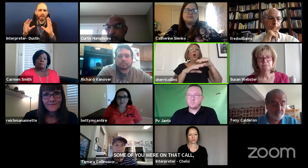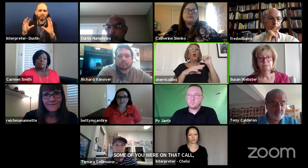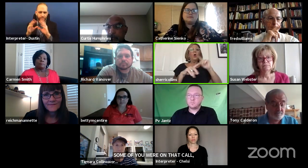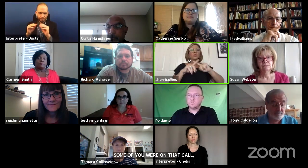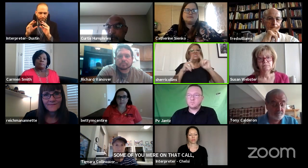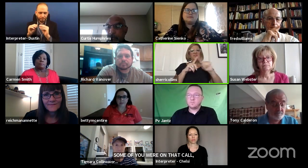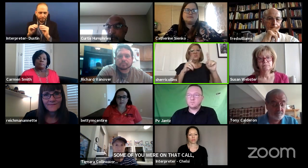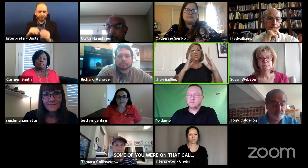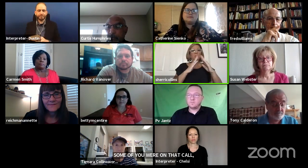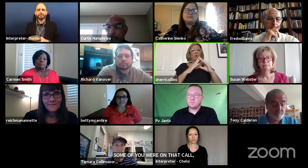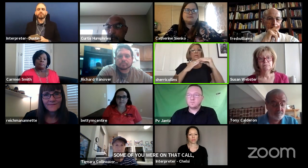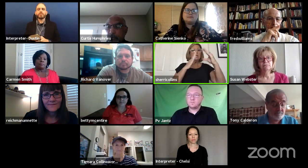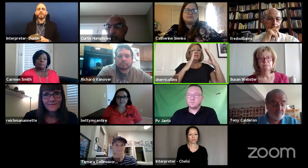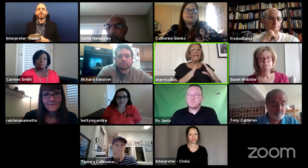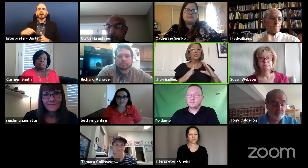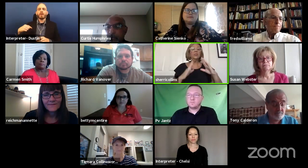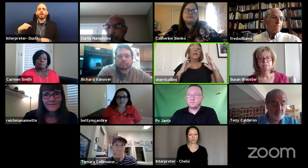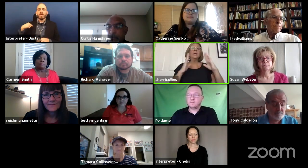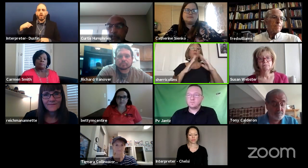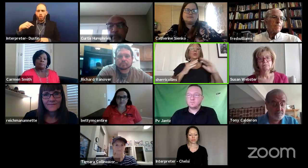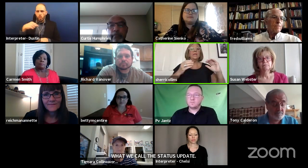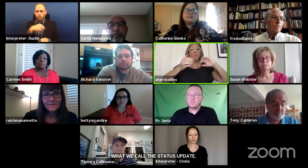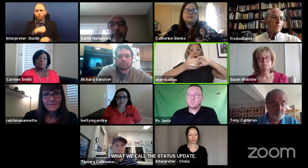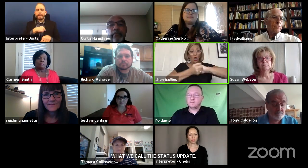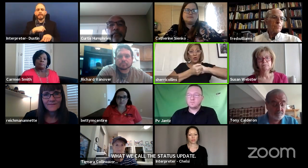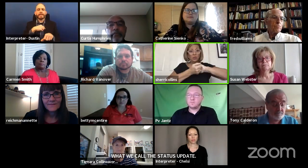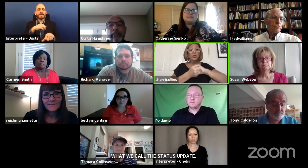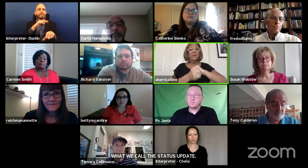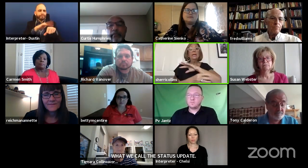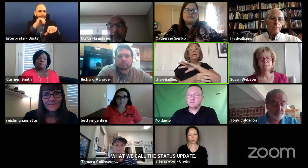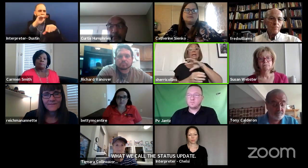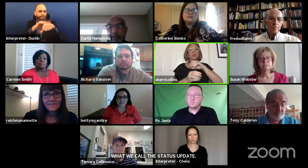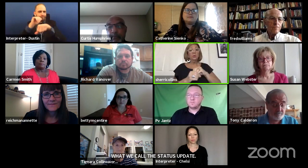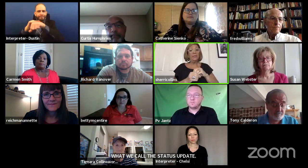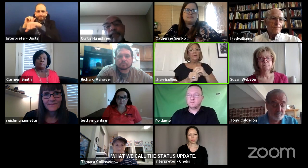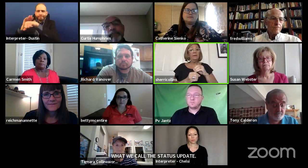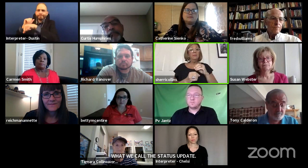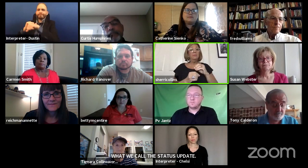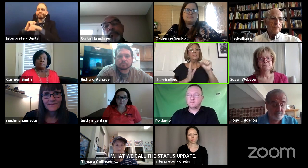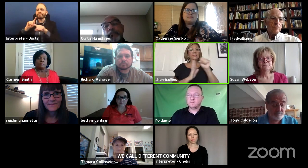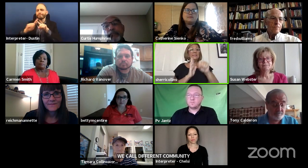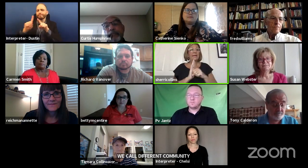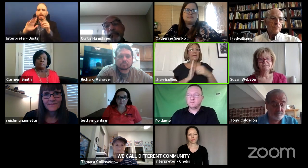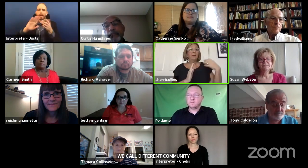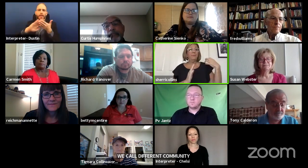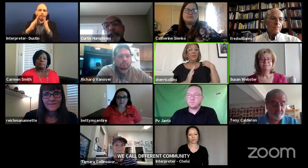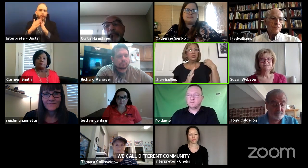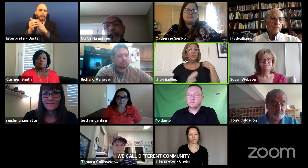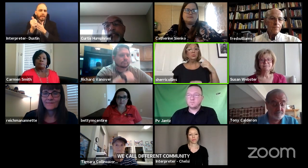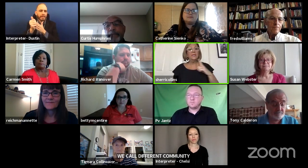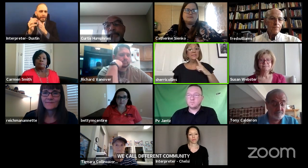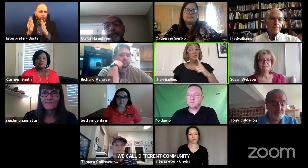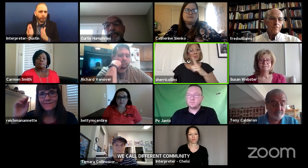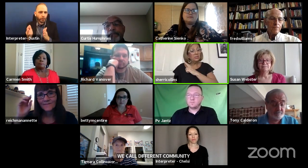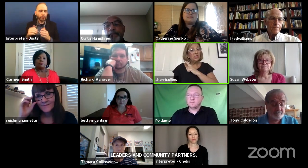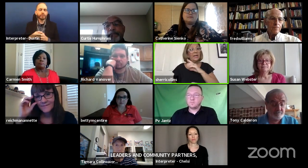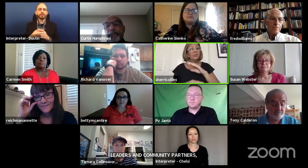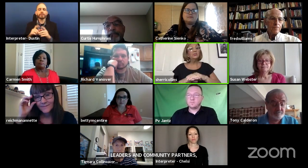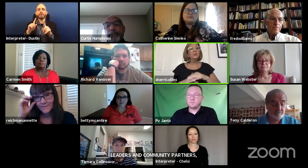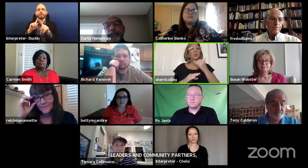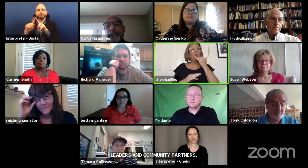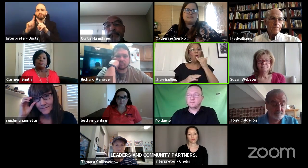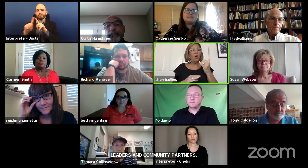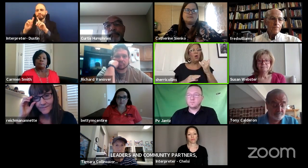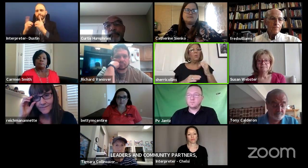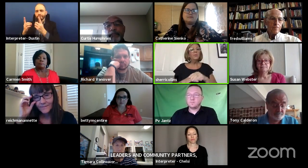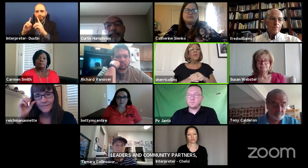we call different community leaders and community partners, including state officials. We had some legislators